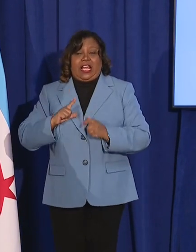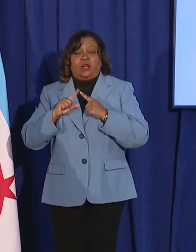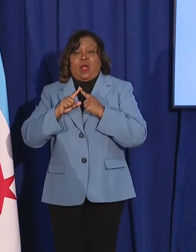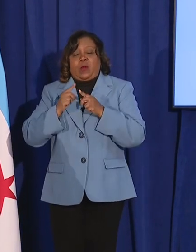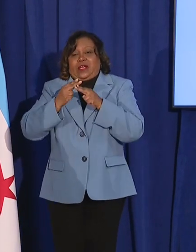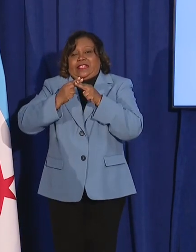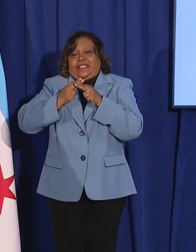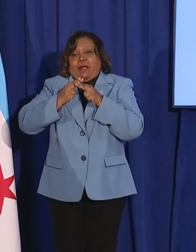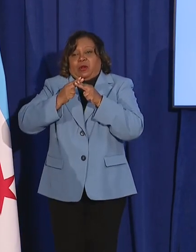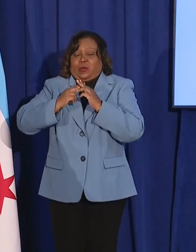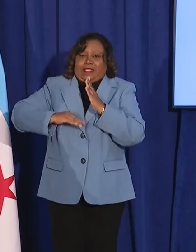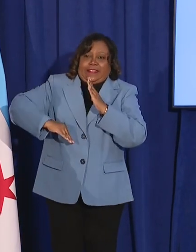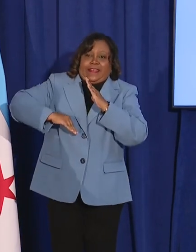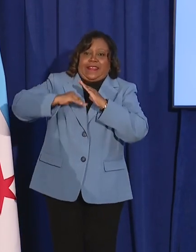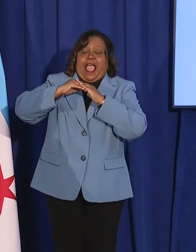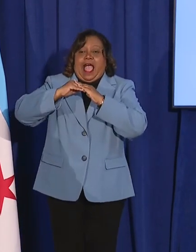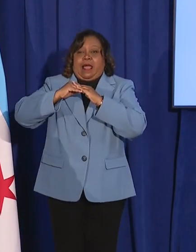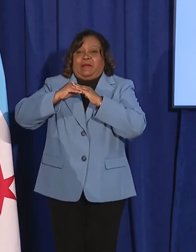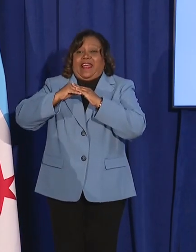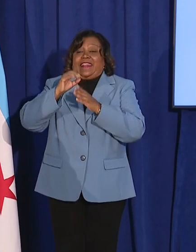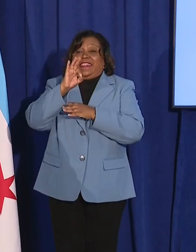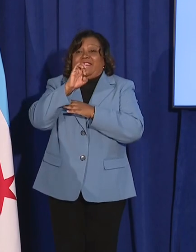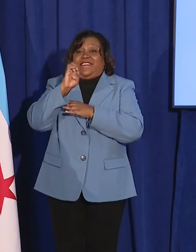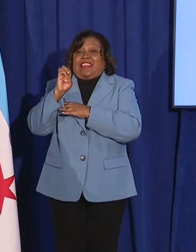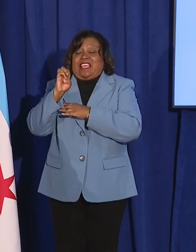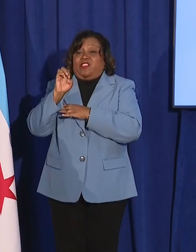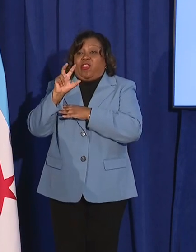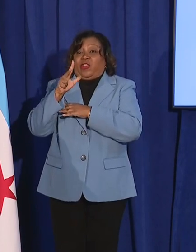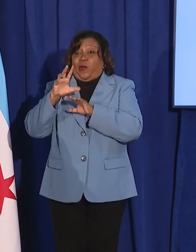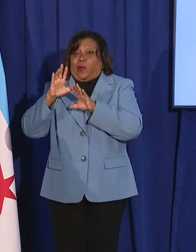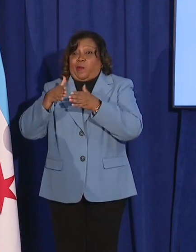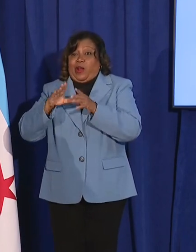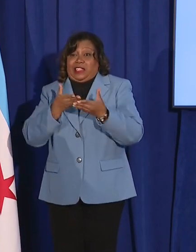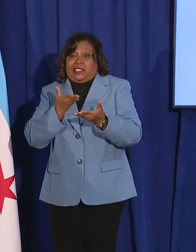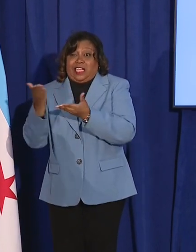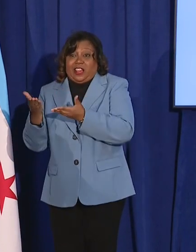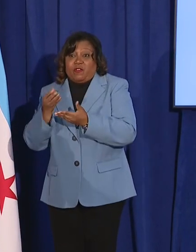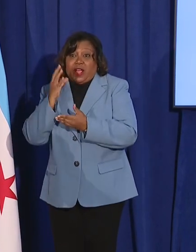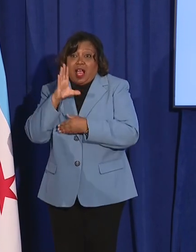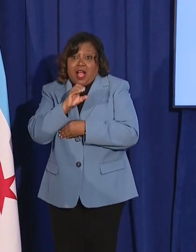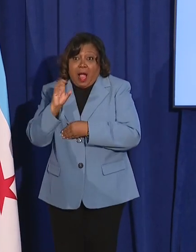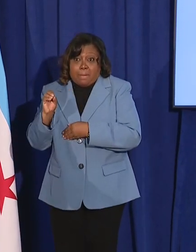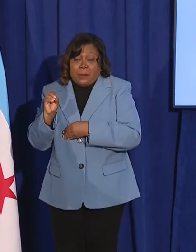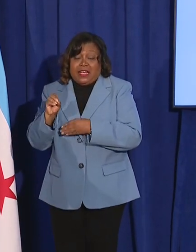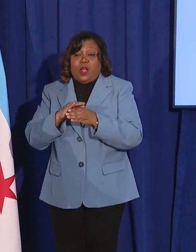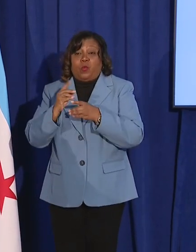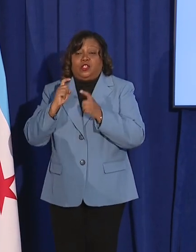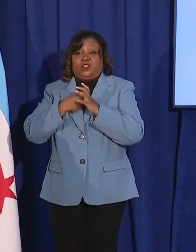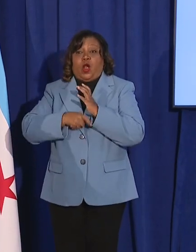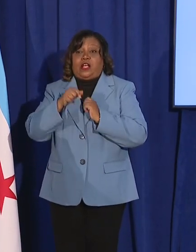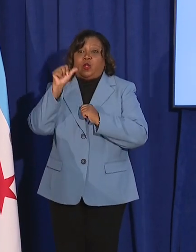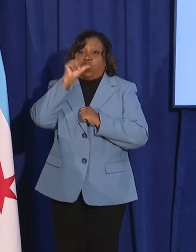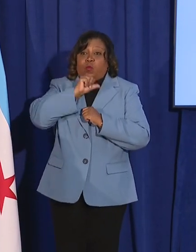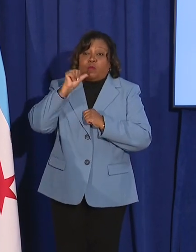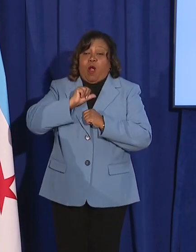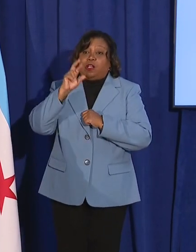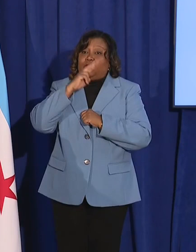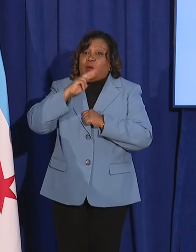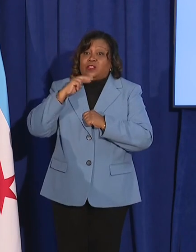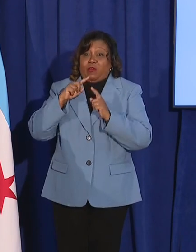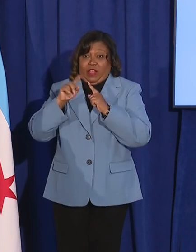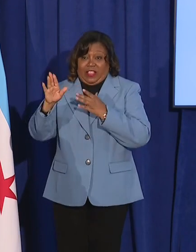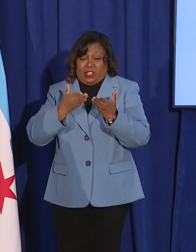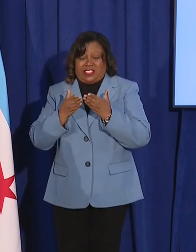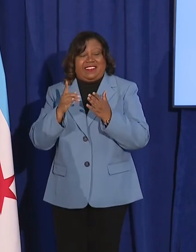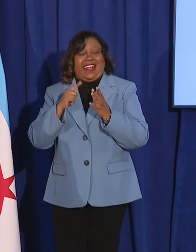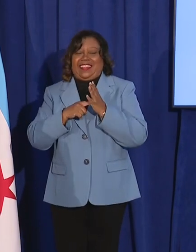will temporarily cap the fees that third-party delivery companies can charge restaurants and bars for their services.